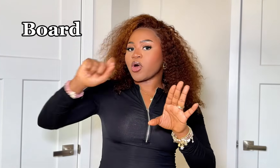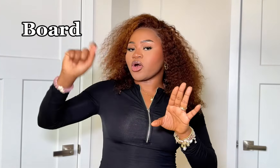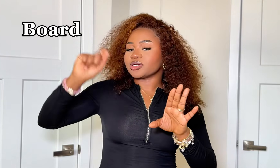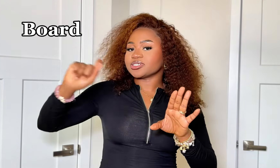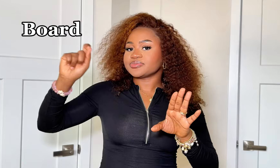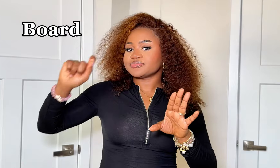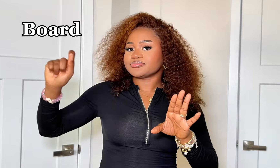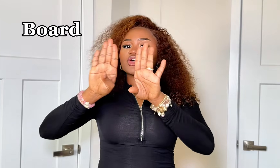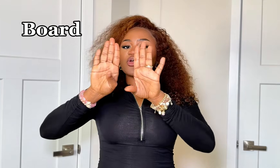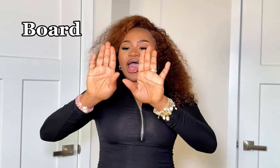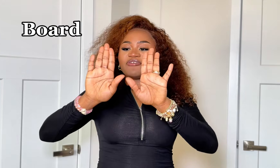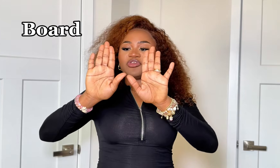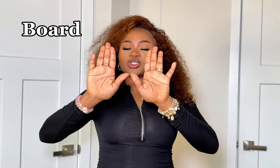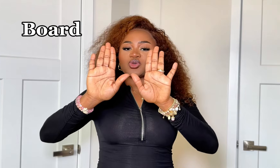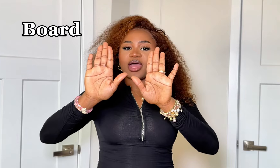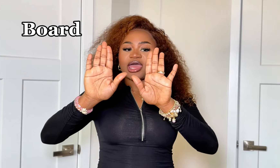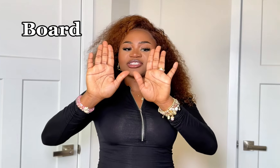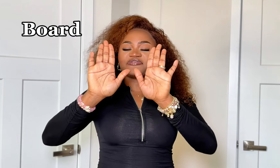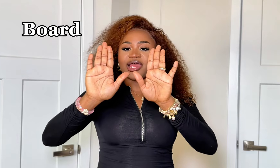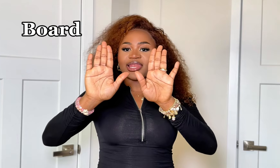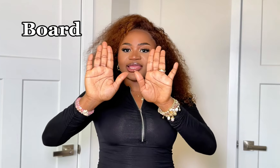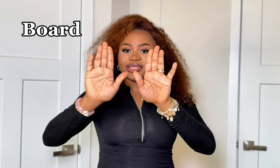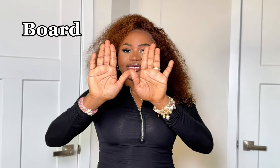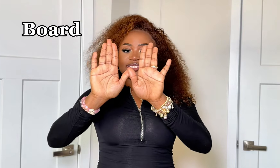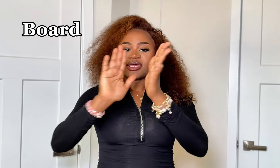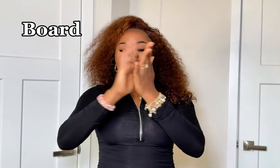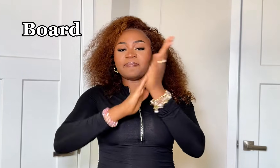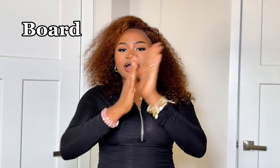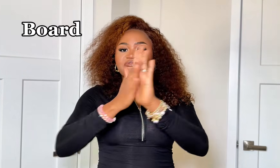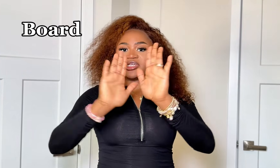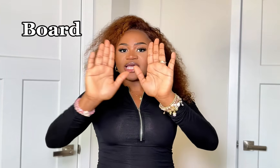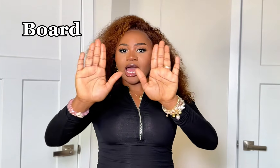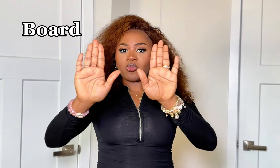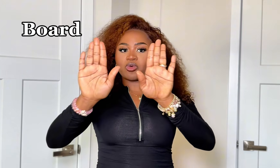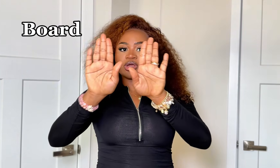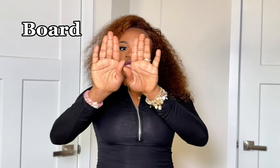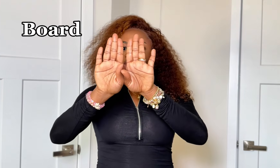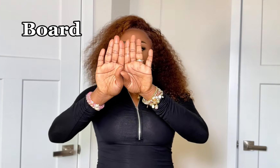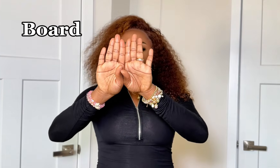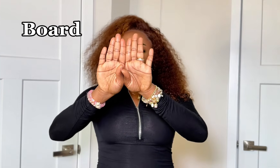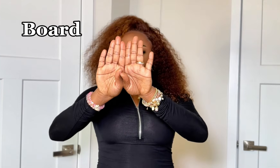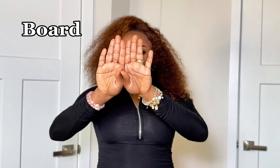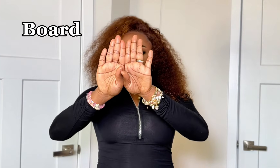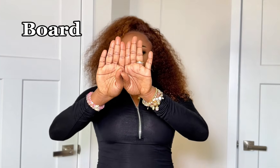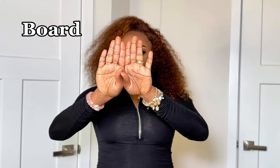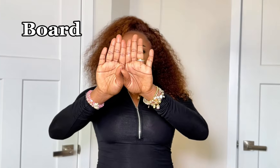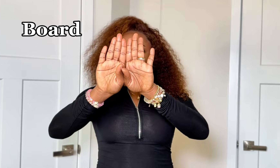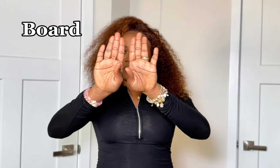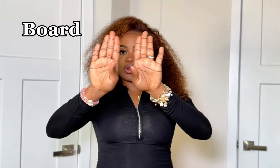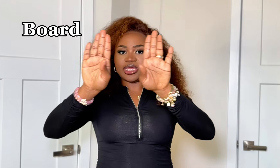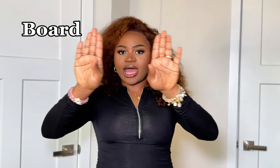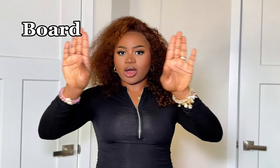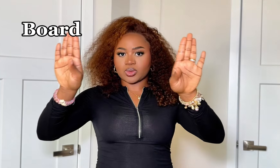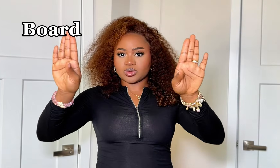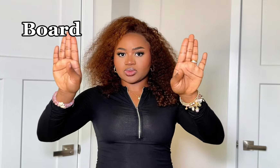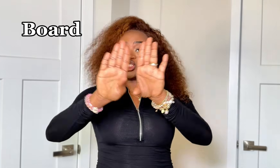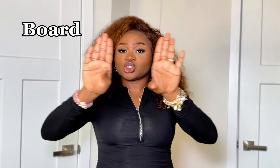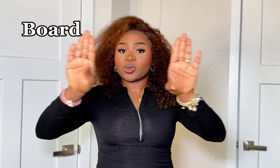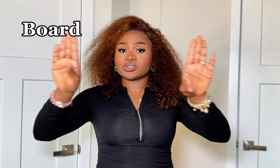Board. So you have your two hands flat like this, the palm facing outward, you have it joined and you pull it out. This shows